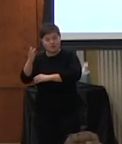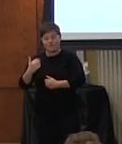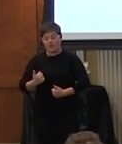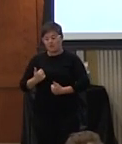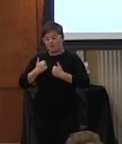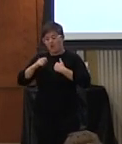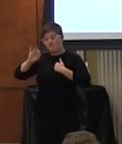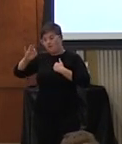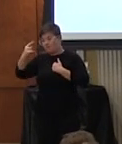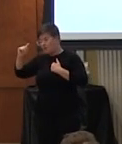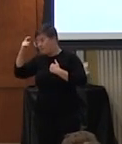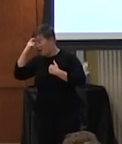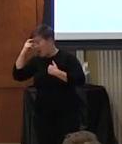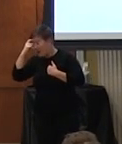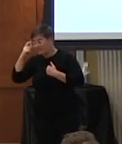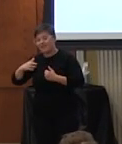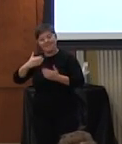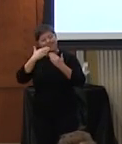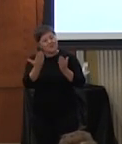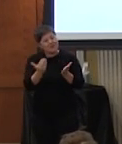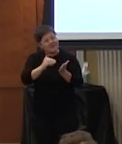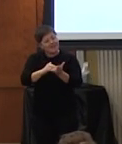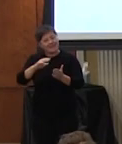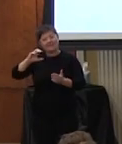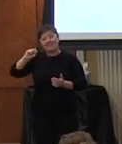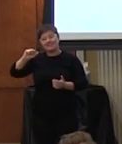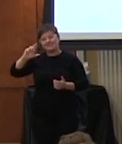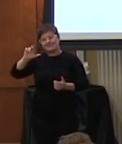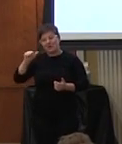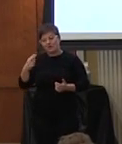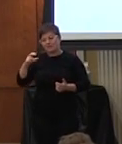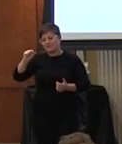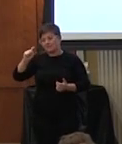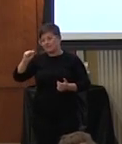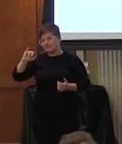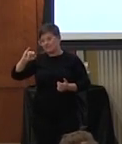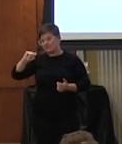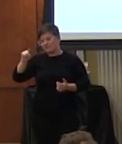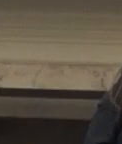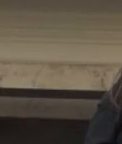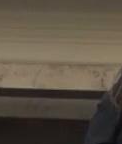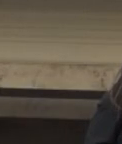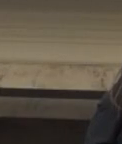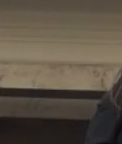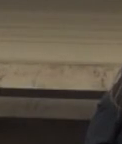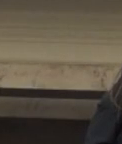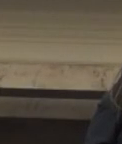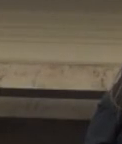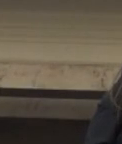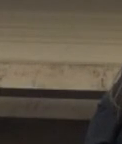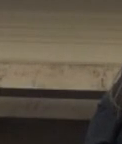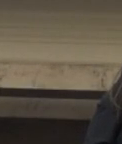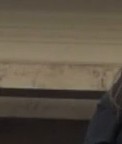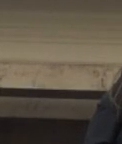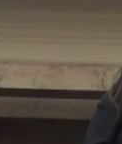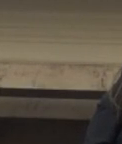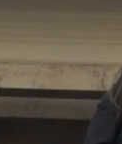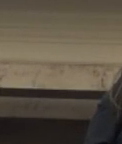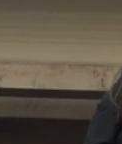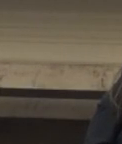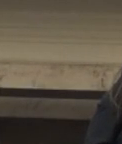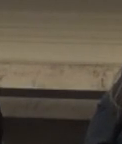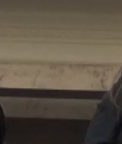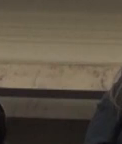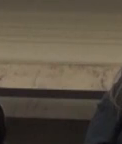life of the mind thank you again to sarah stitzlein and our panelists wendy calloway whitney gaskins and